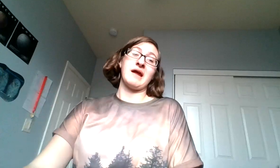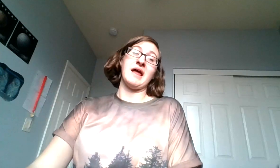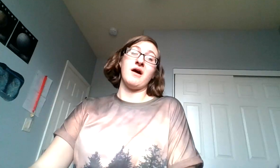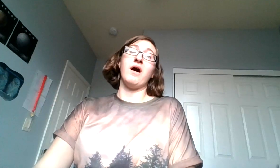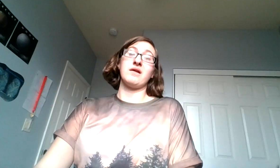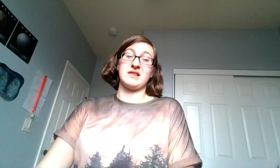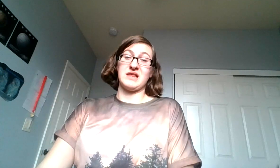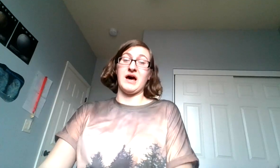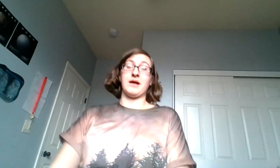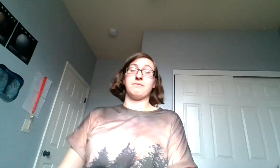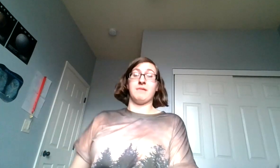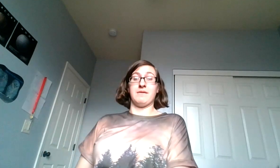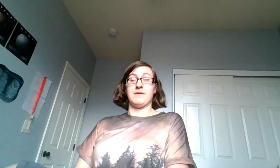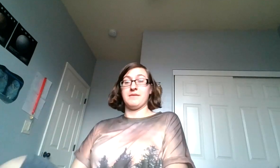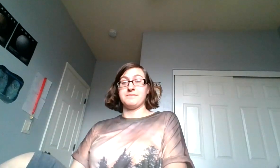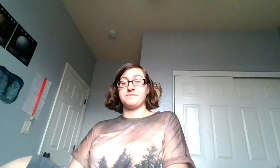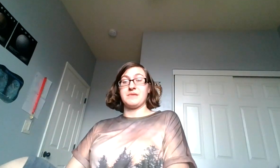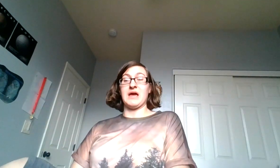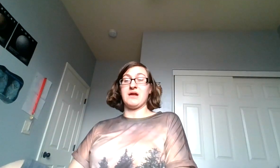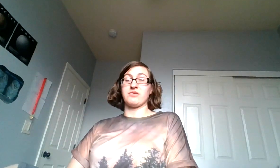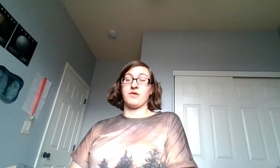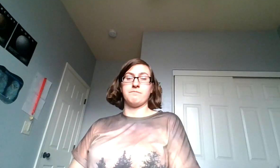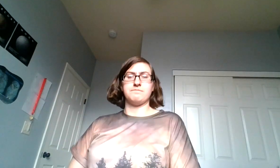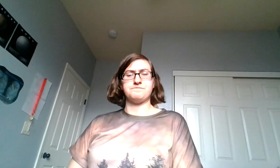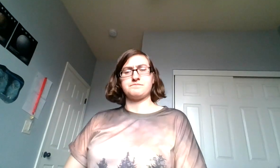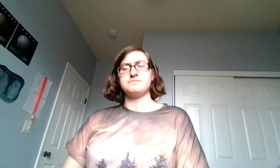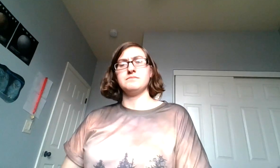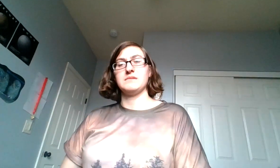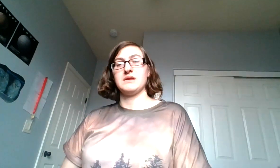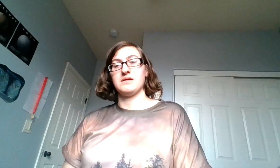all the time. And also,